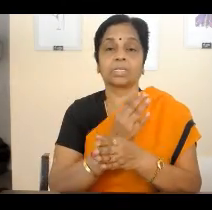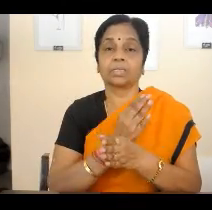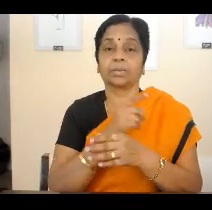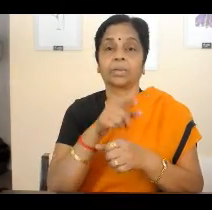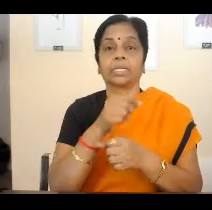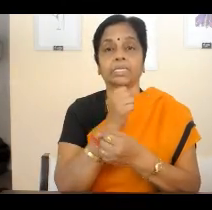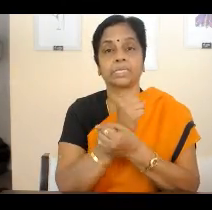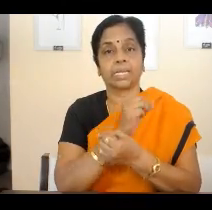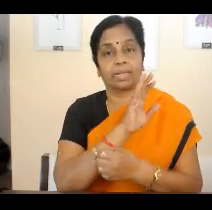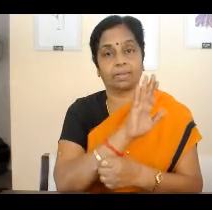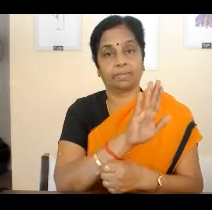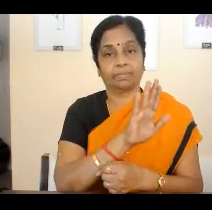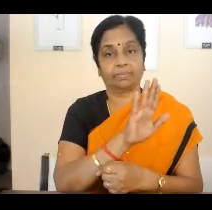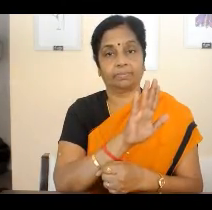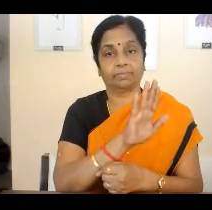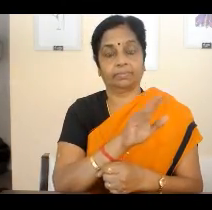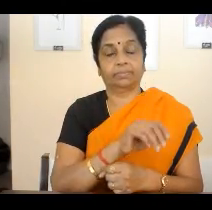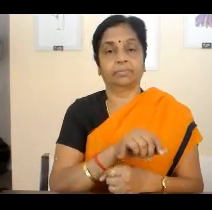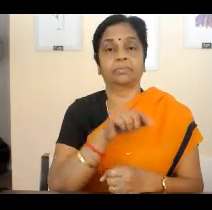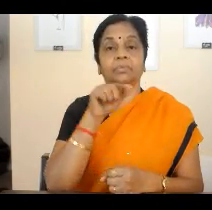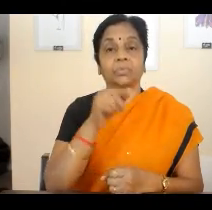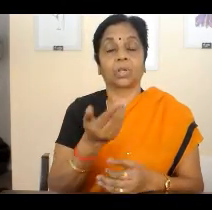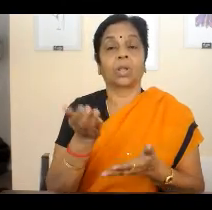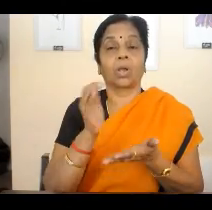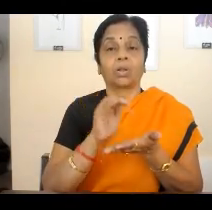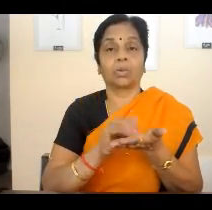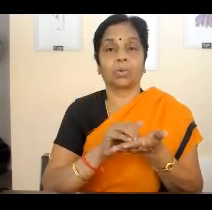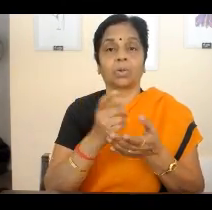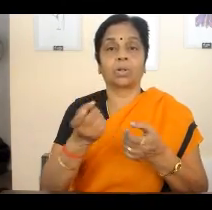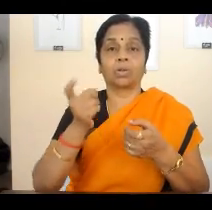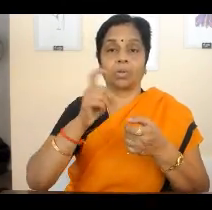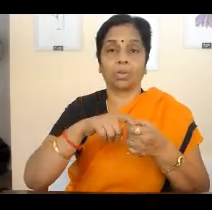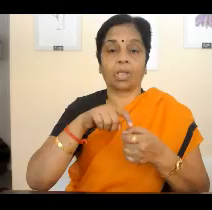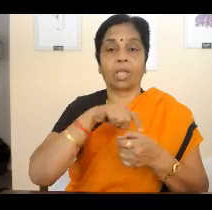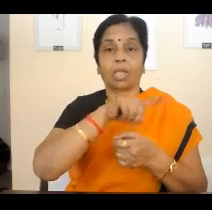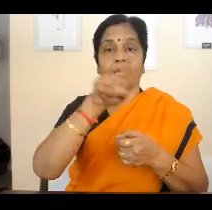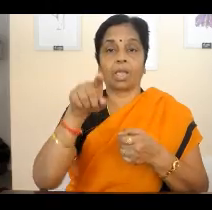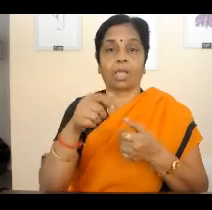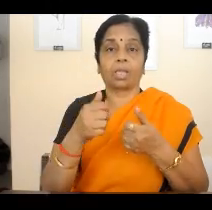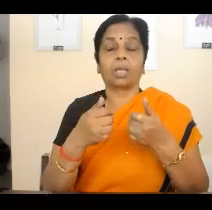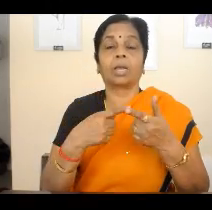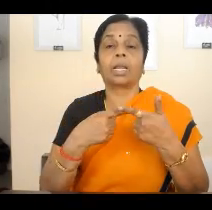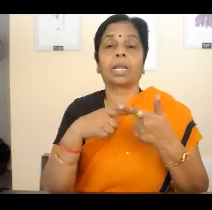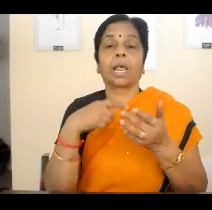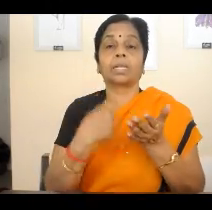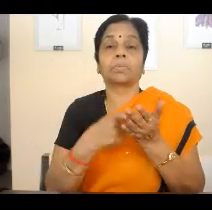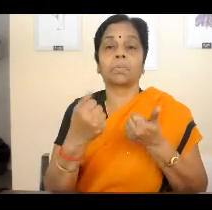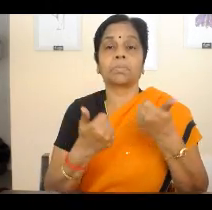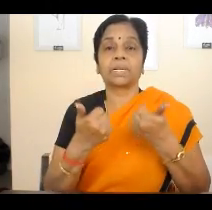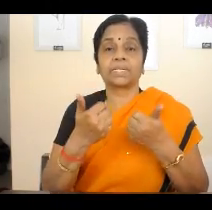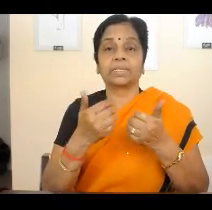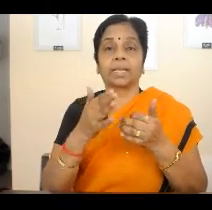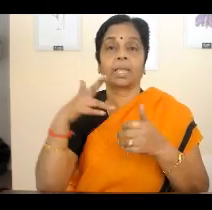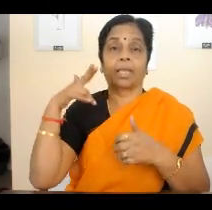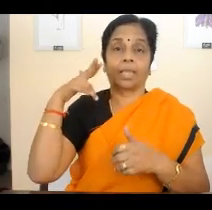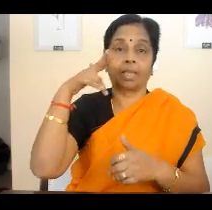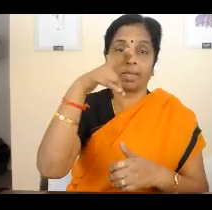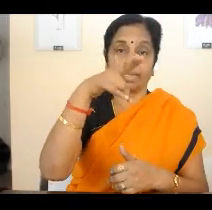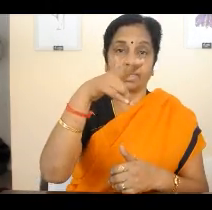jails. It also includes all transport systems, air,